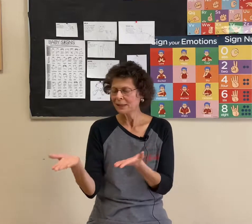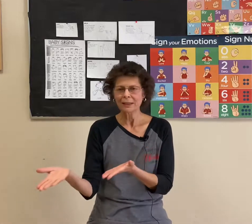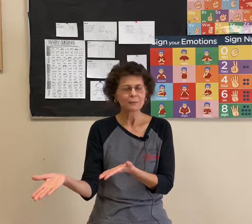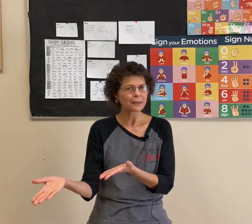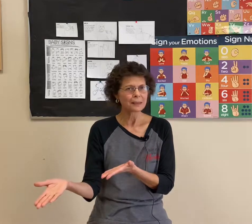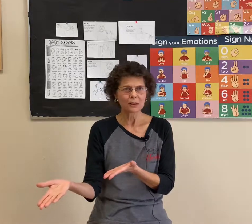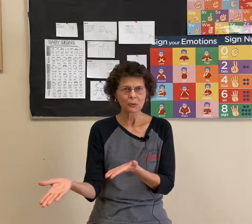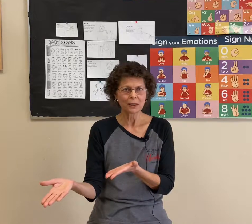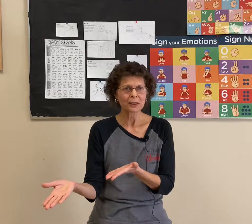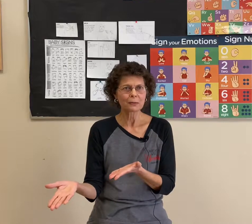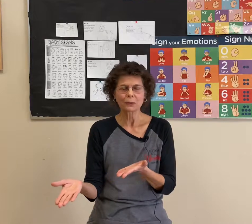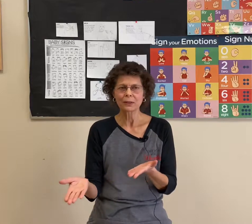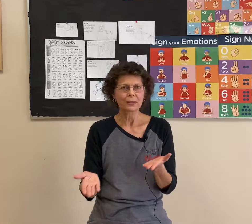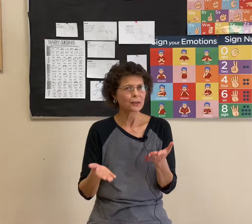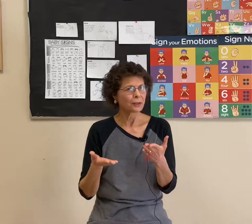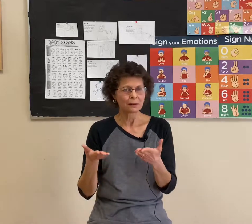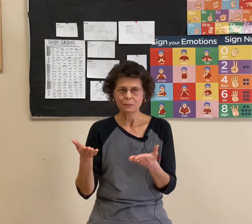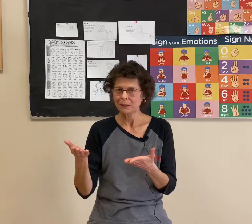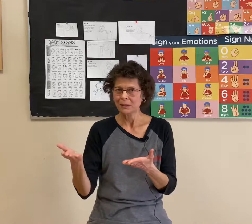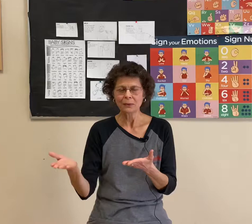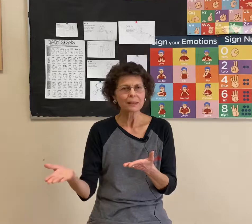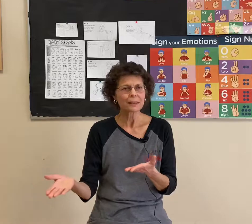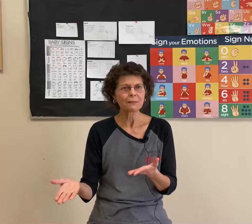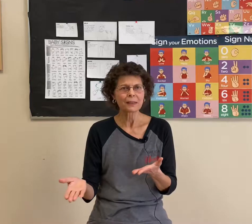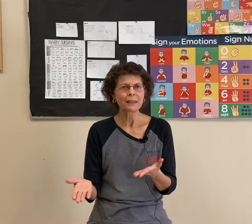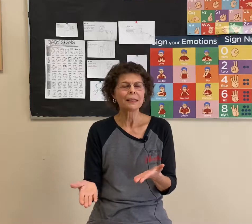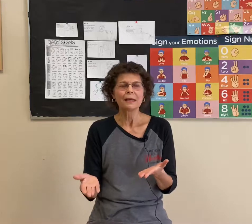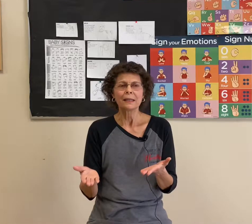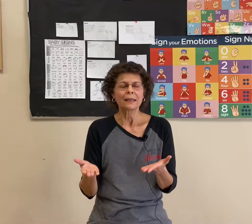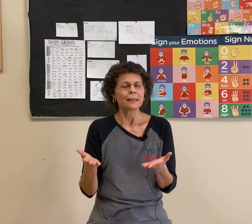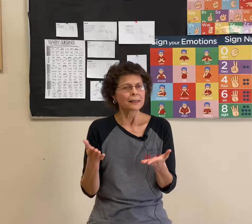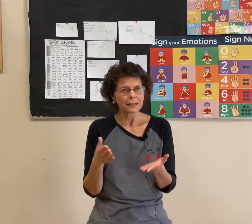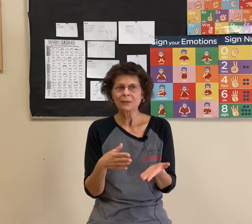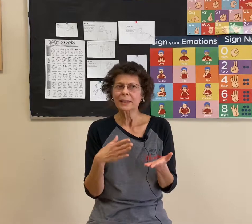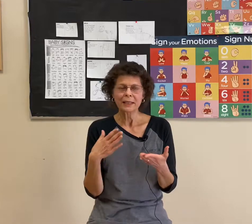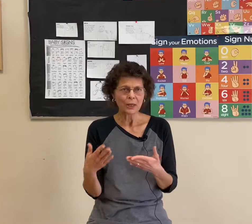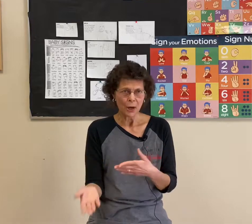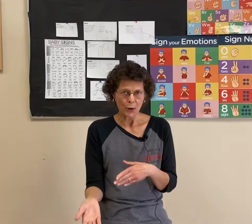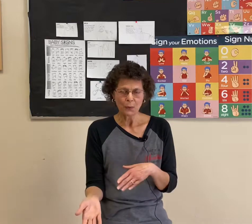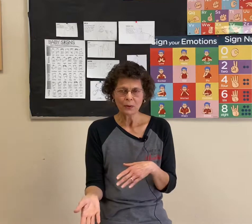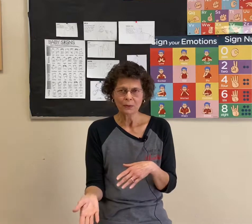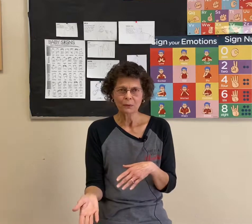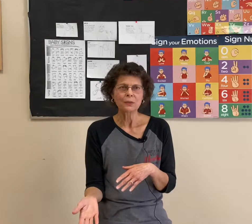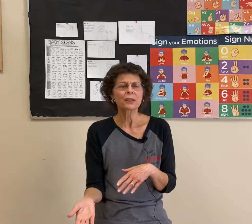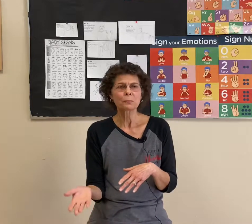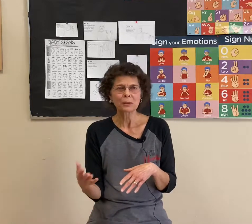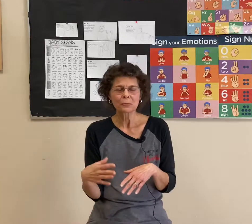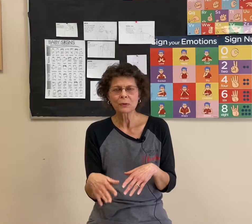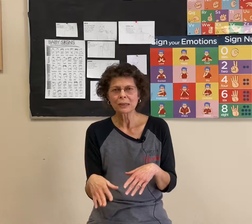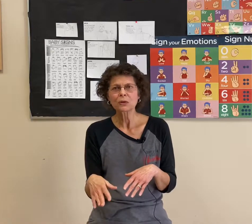in a situation where they shouldn't be doing something, instead of saying no, which as preschool teachers we